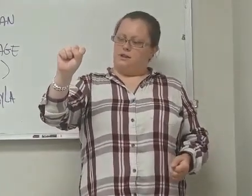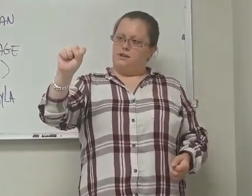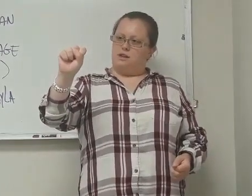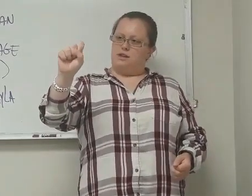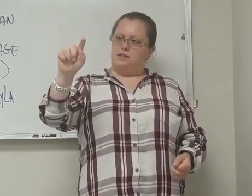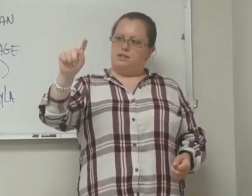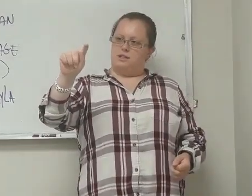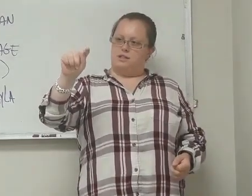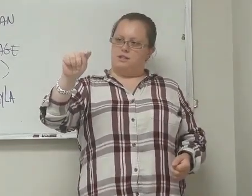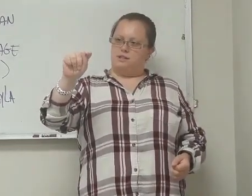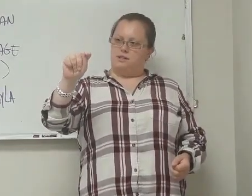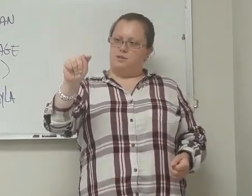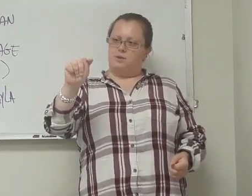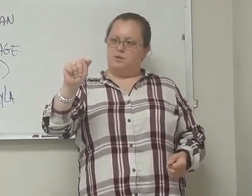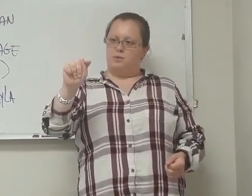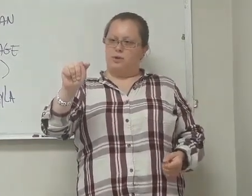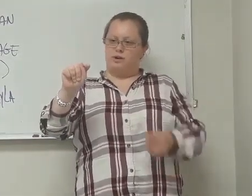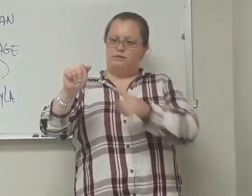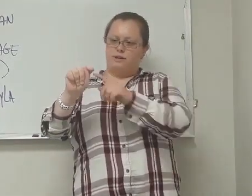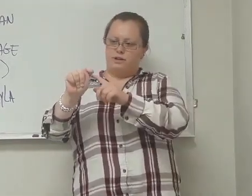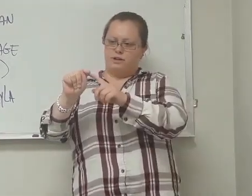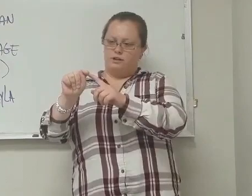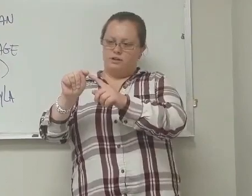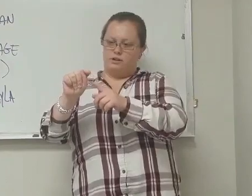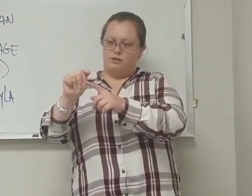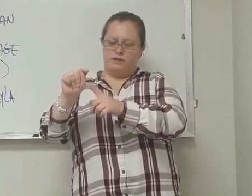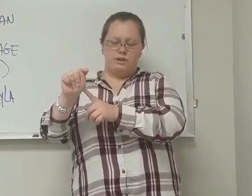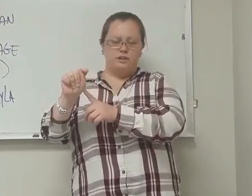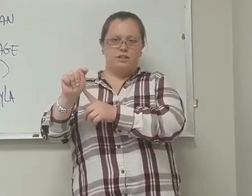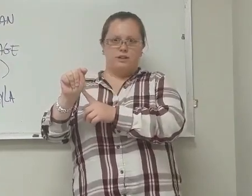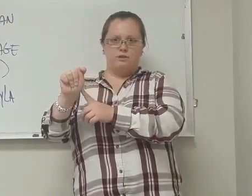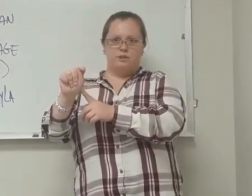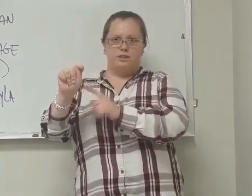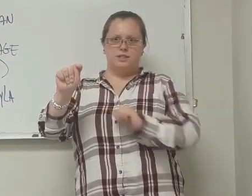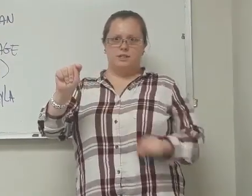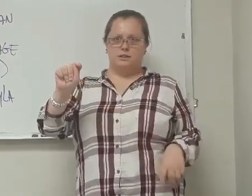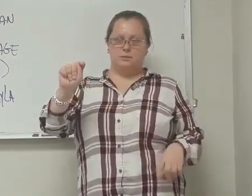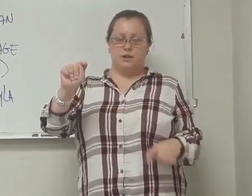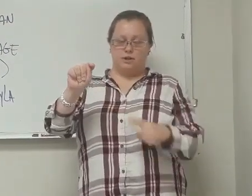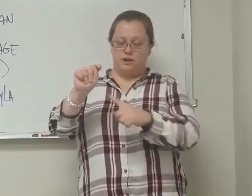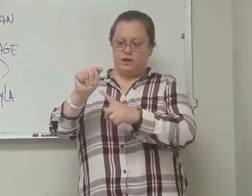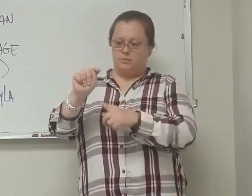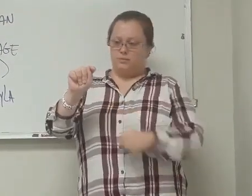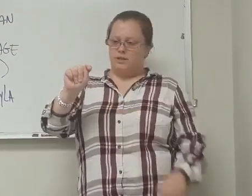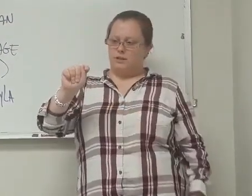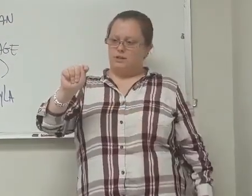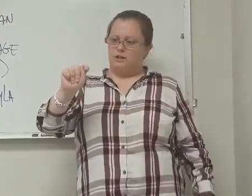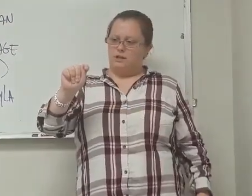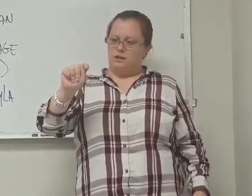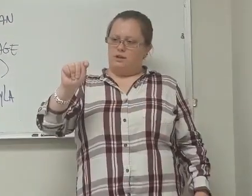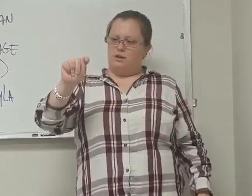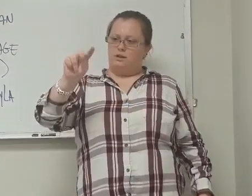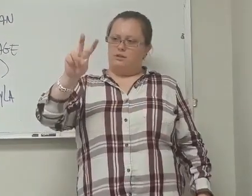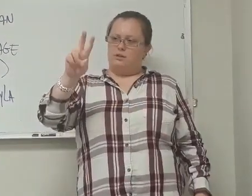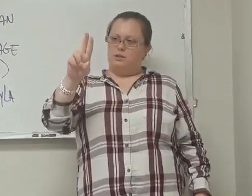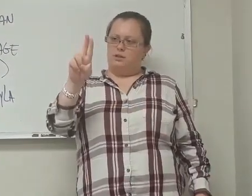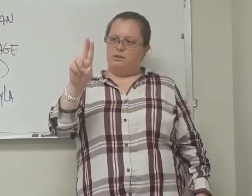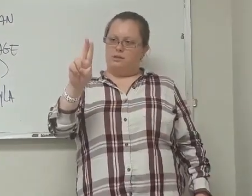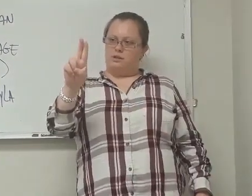And then T is going to be your pointer finger over your thumb. U is going to